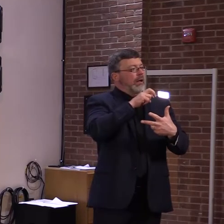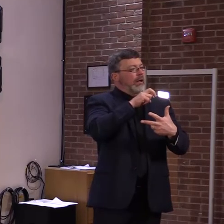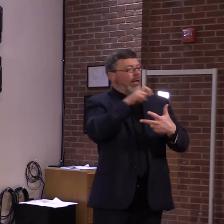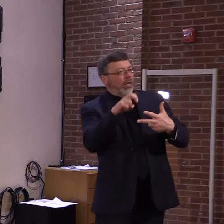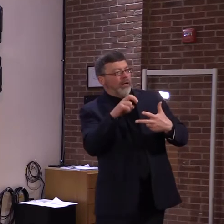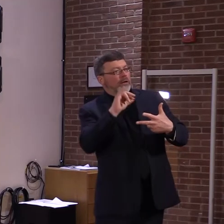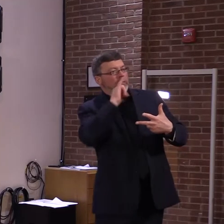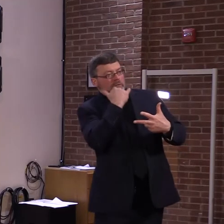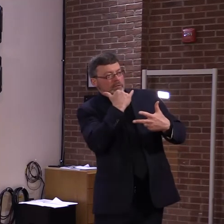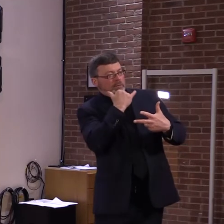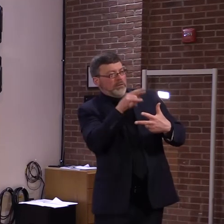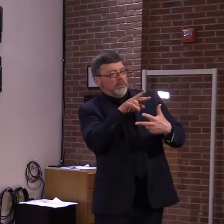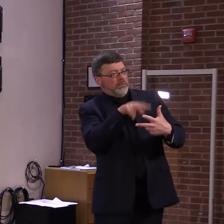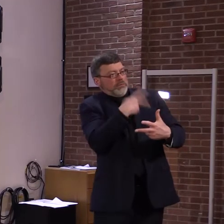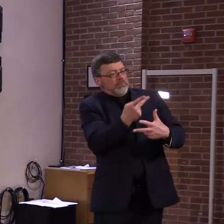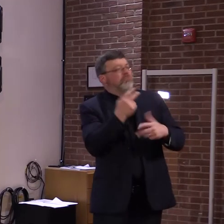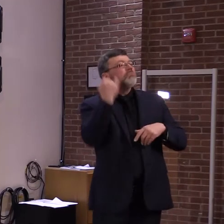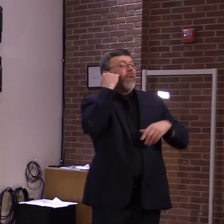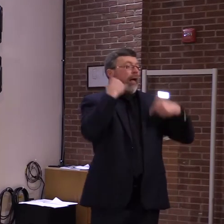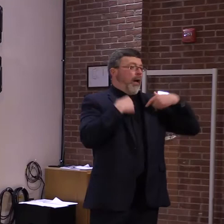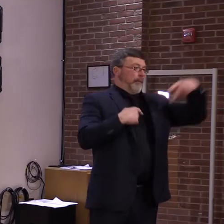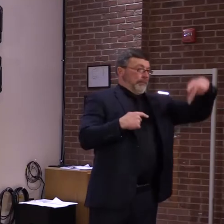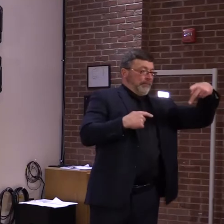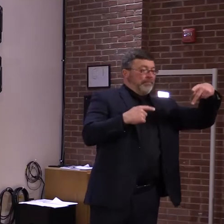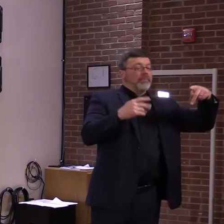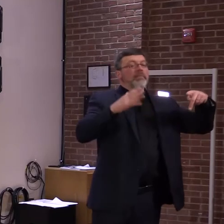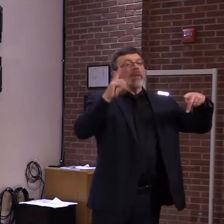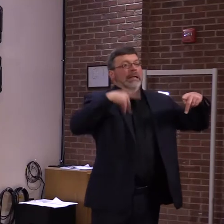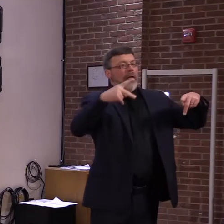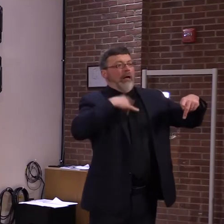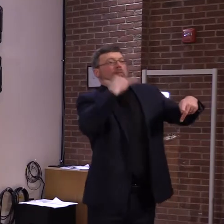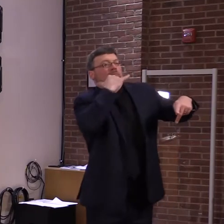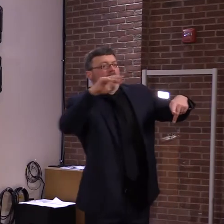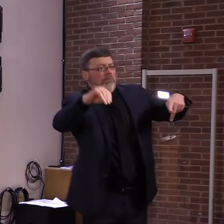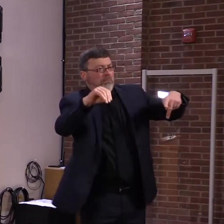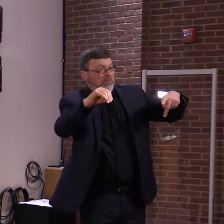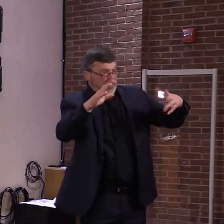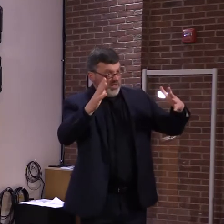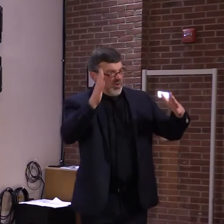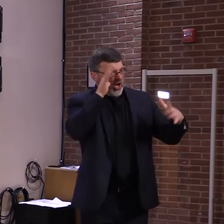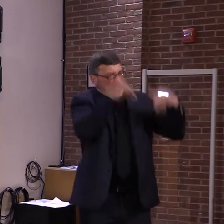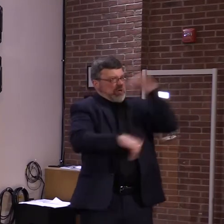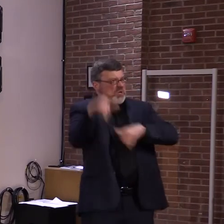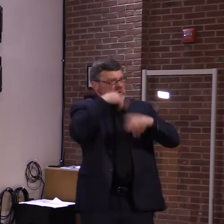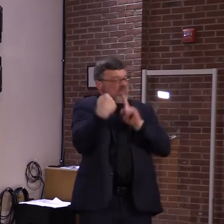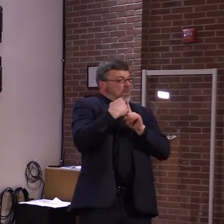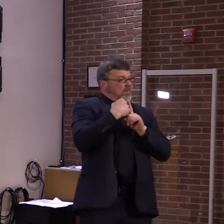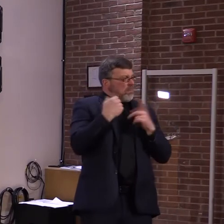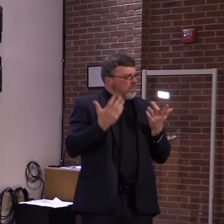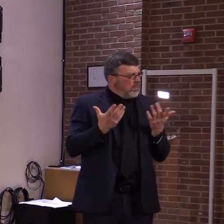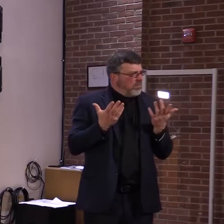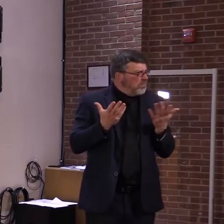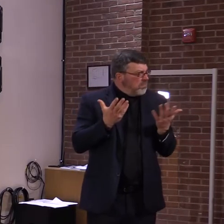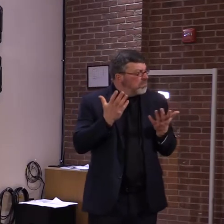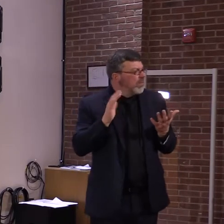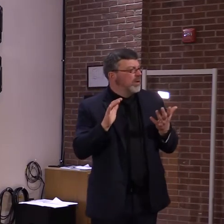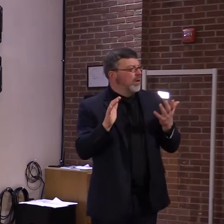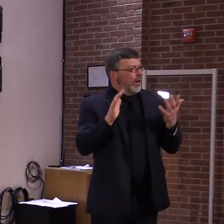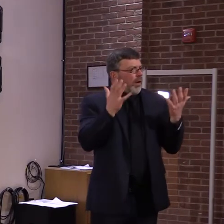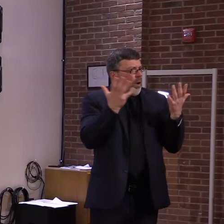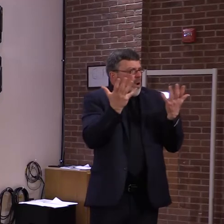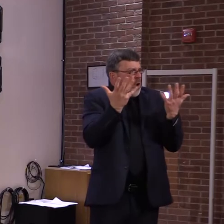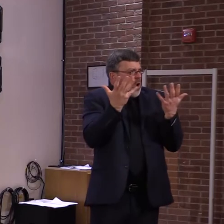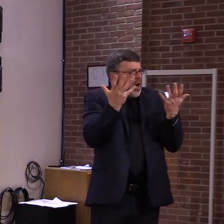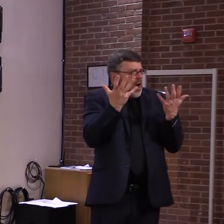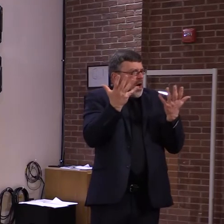months, a different vaccine? Is there any additional protection that would afford? Yeah,